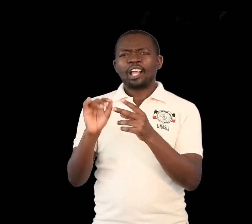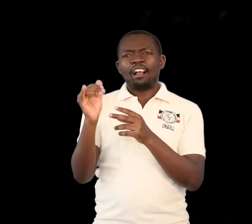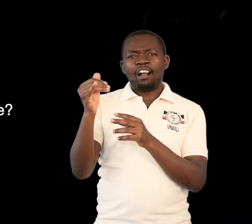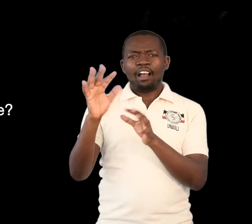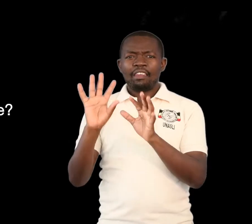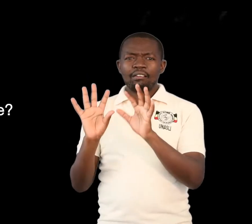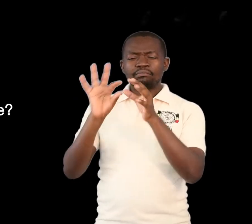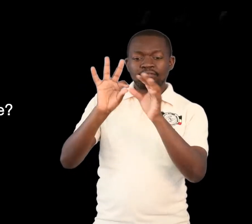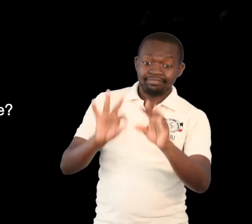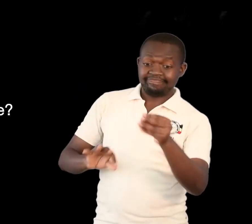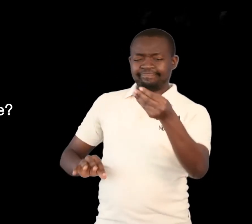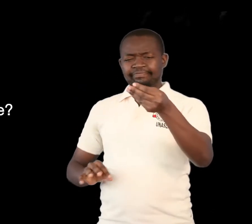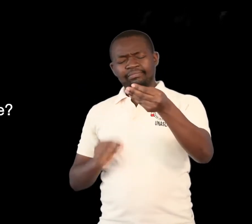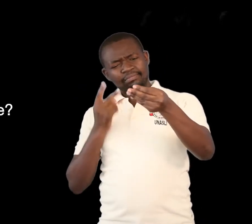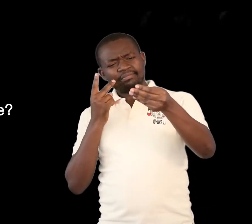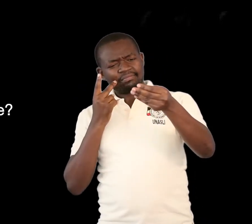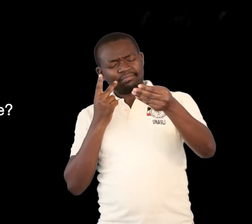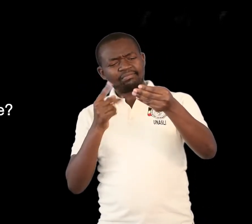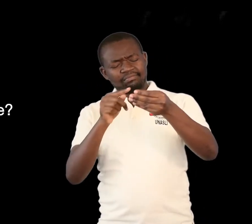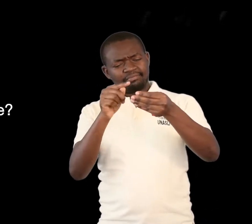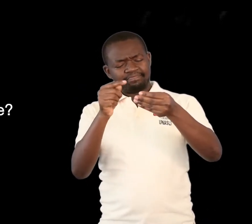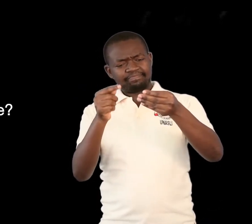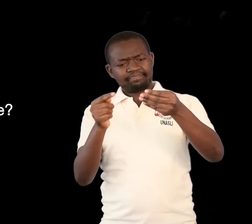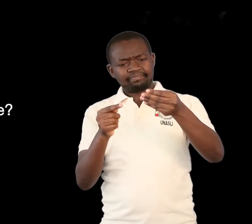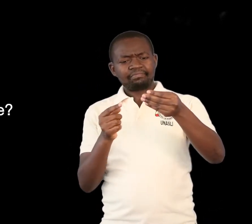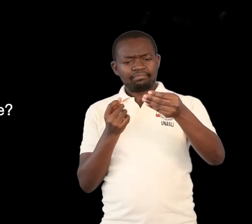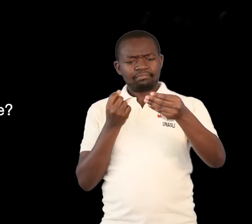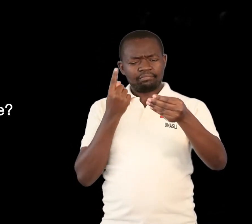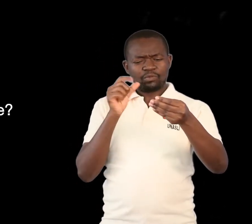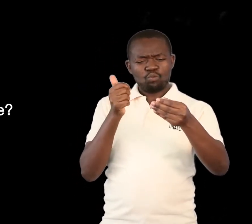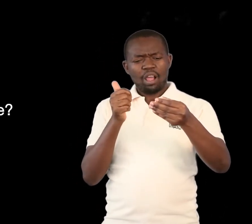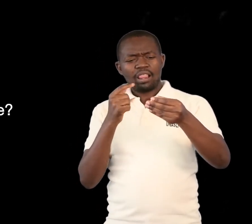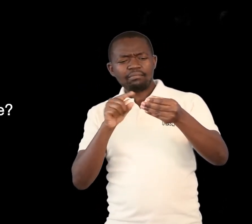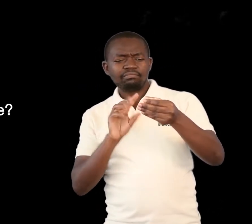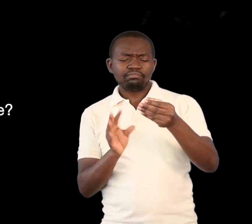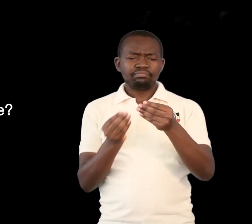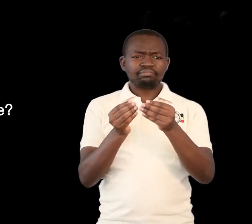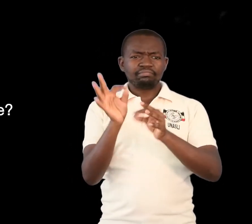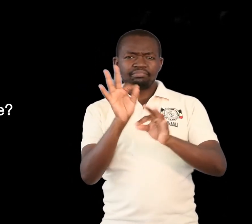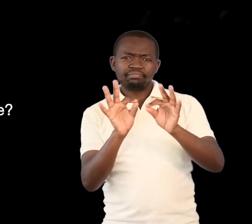of course, what is involved in design language?